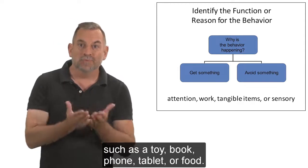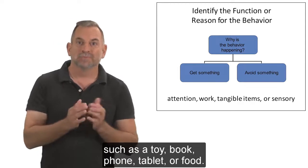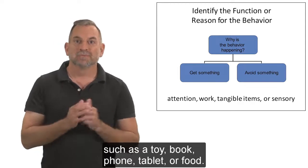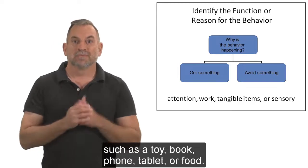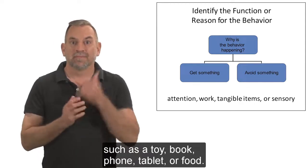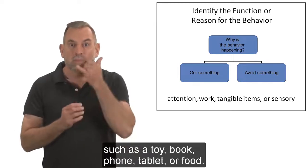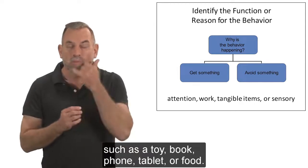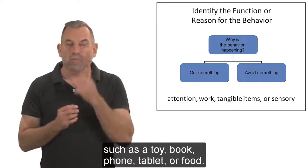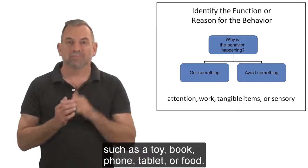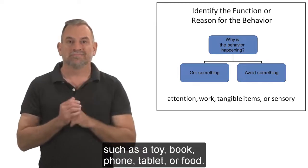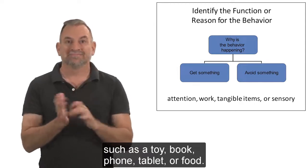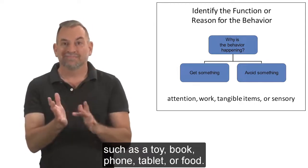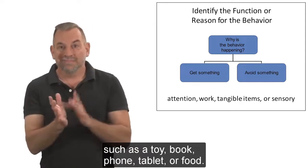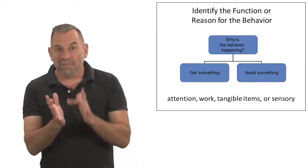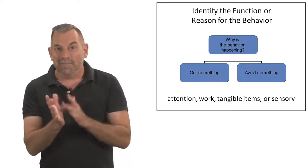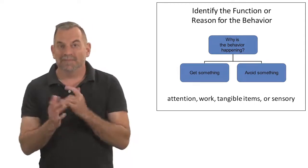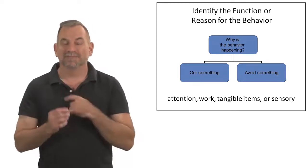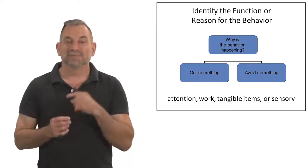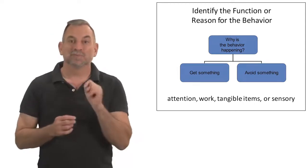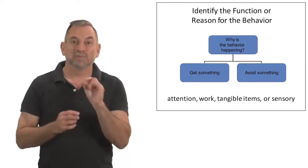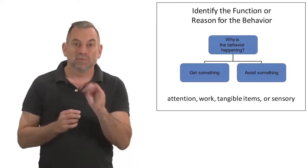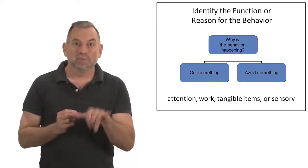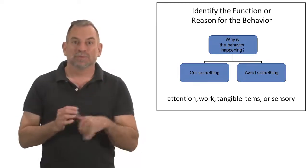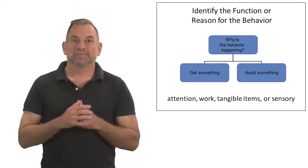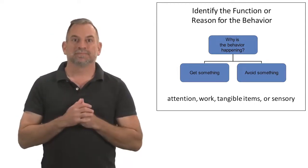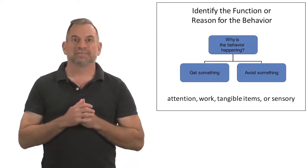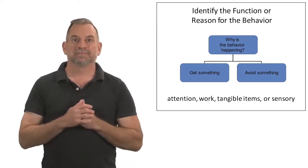book, phone, tablet, or food.